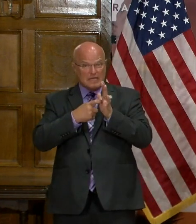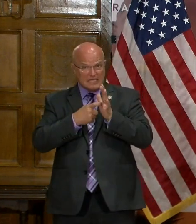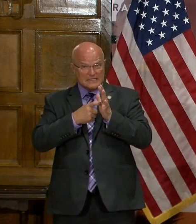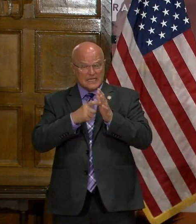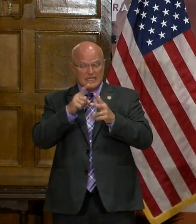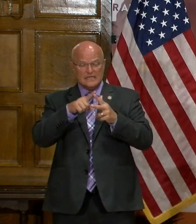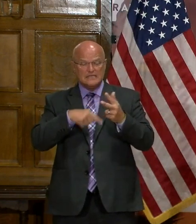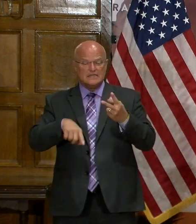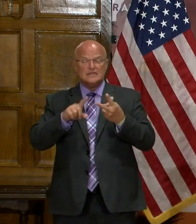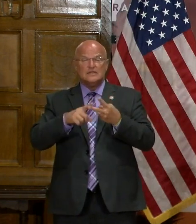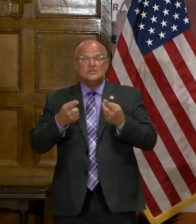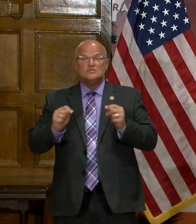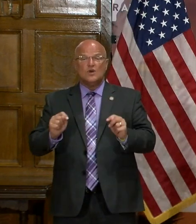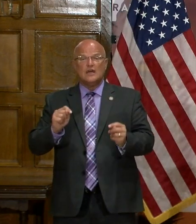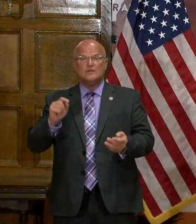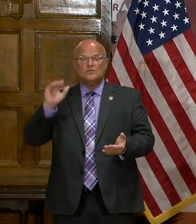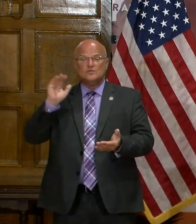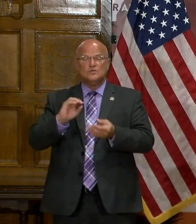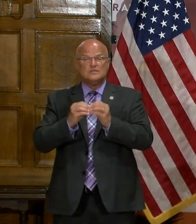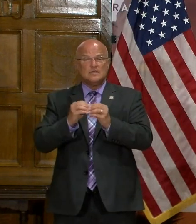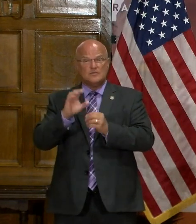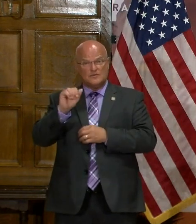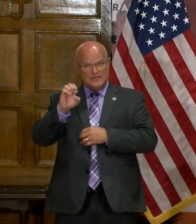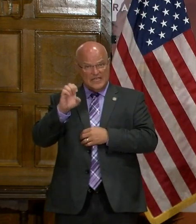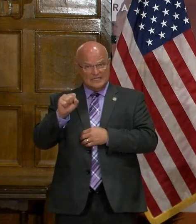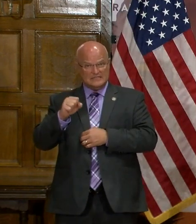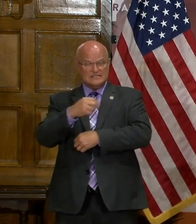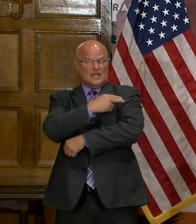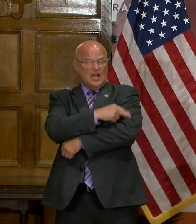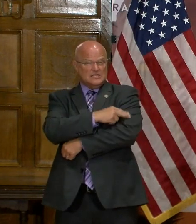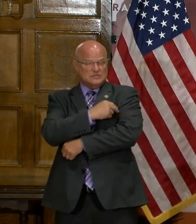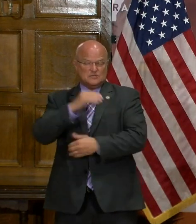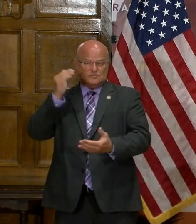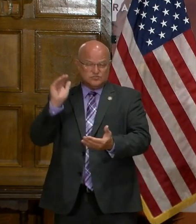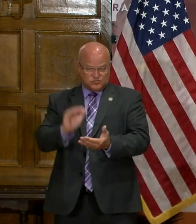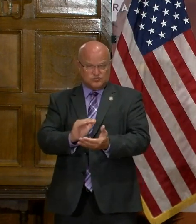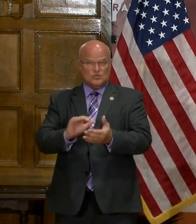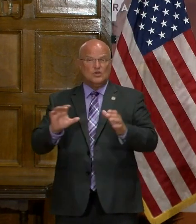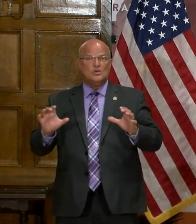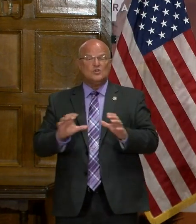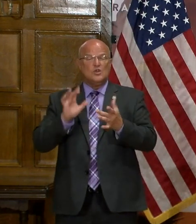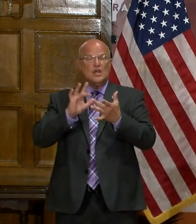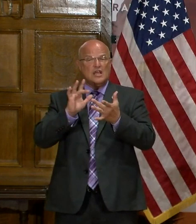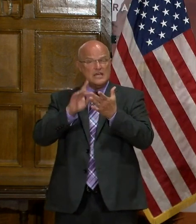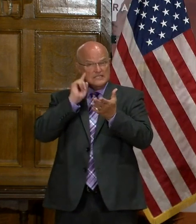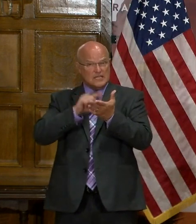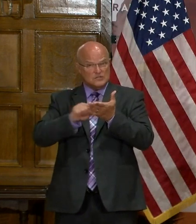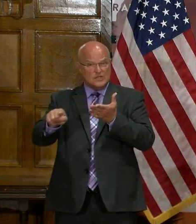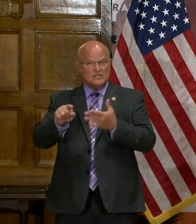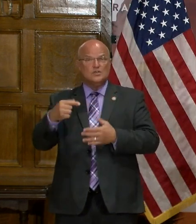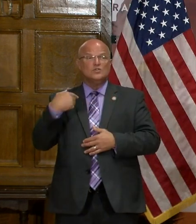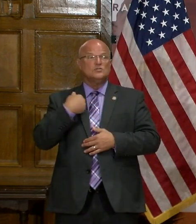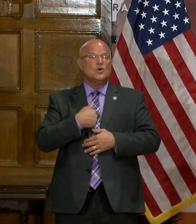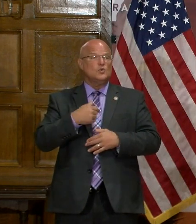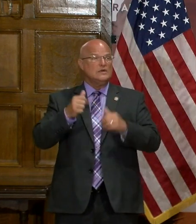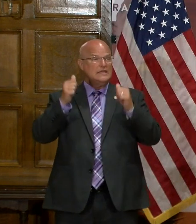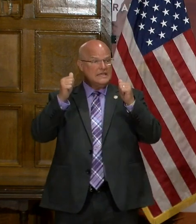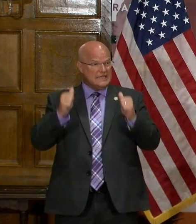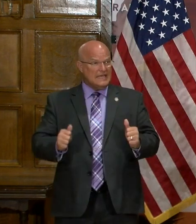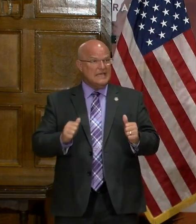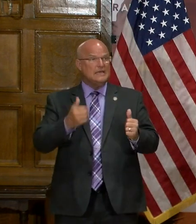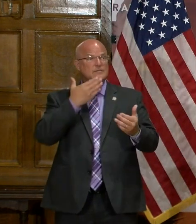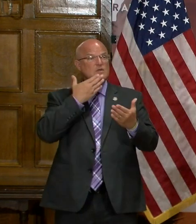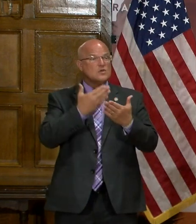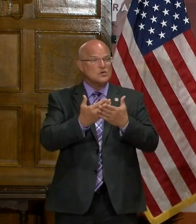to trying to reduce the number of cases, hospitalizations, doing our contact tracing so we can be